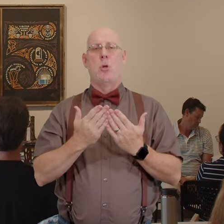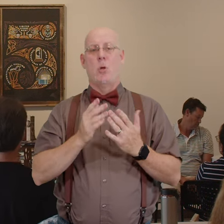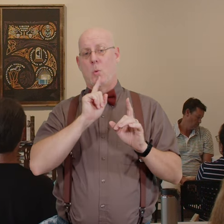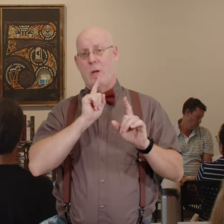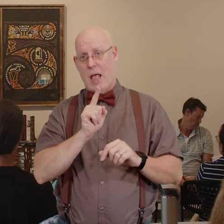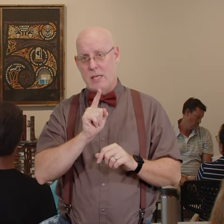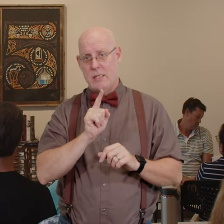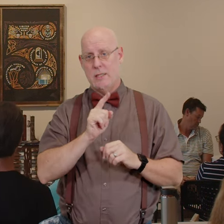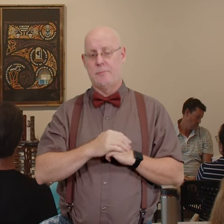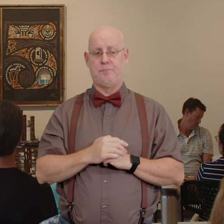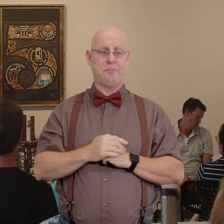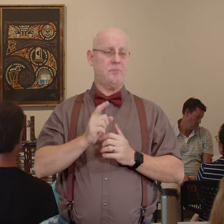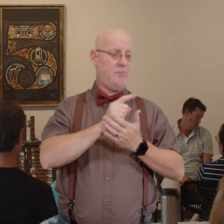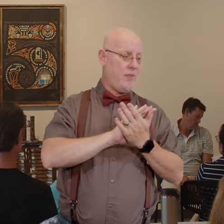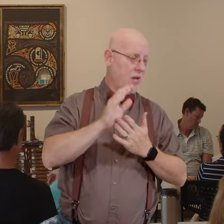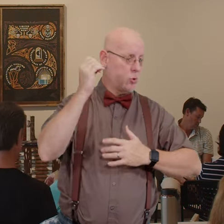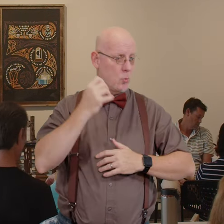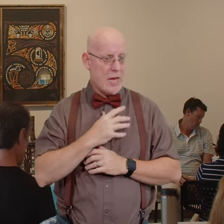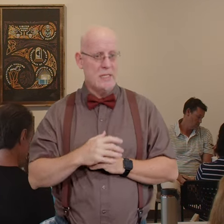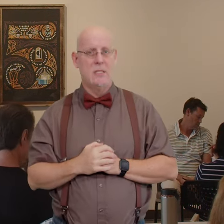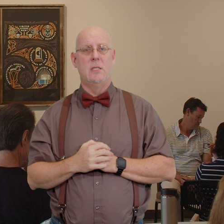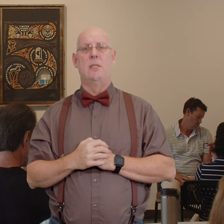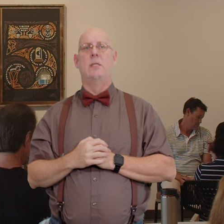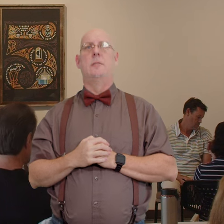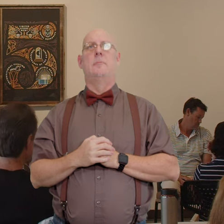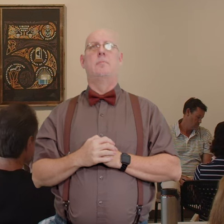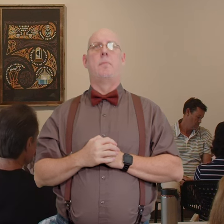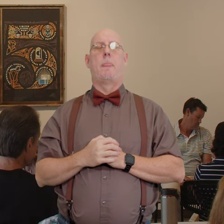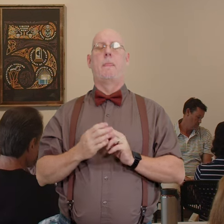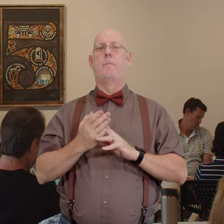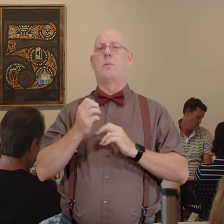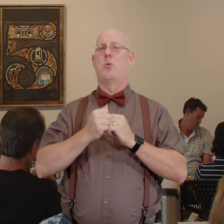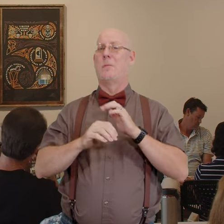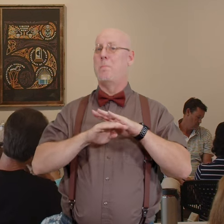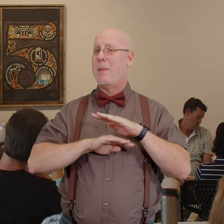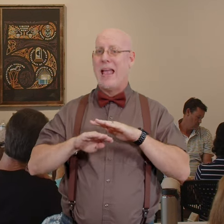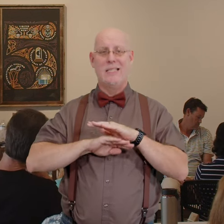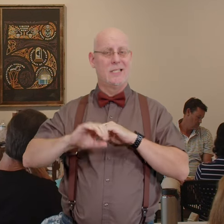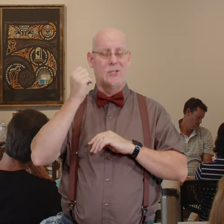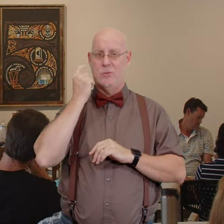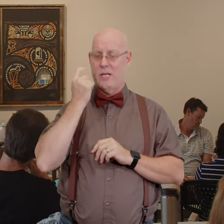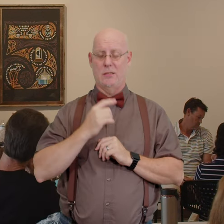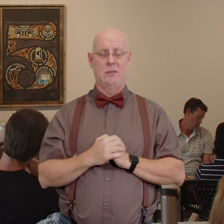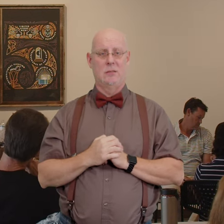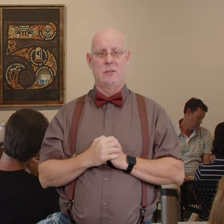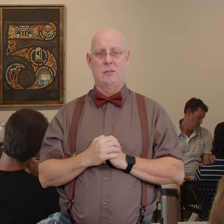biblical reality of divine grace, by the most basic of